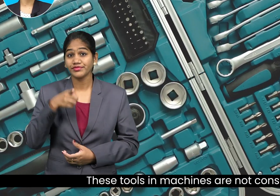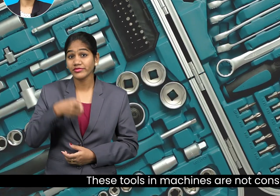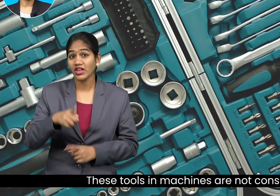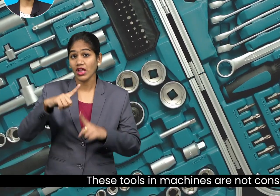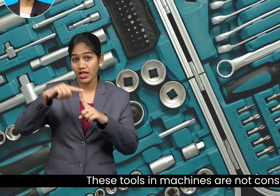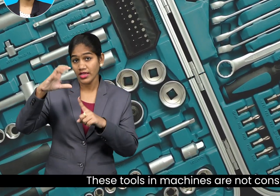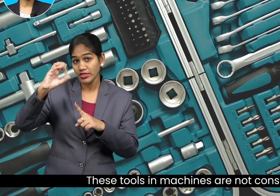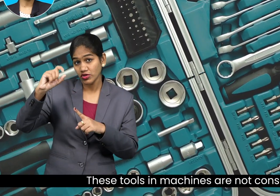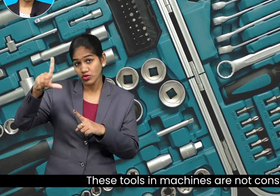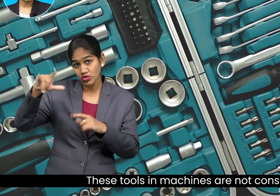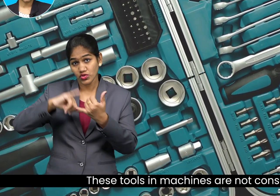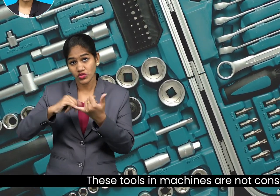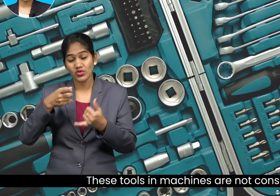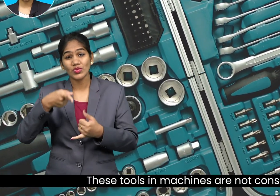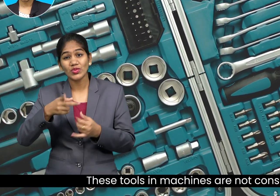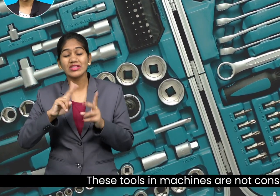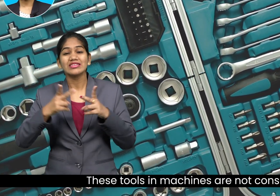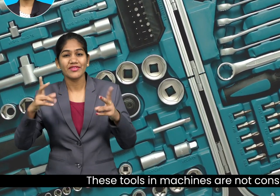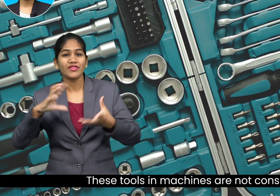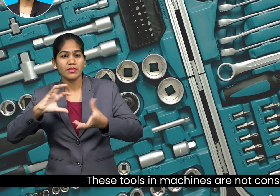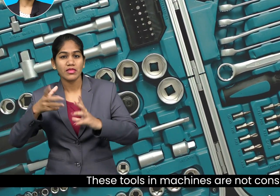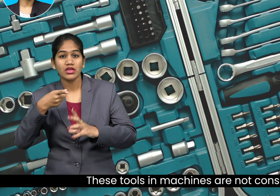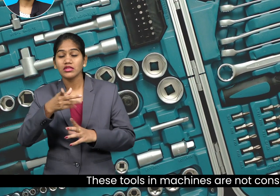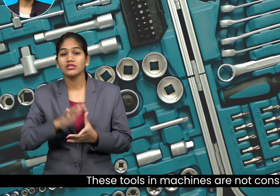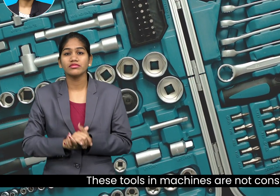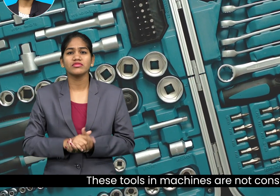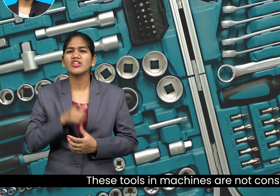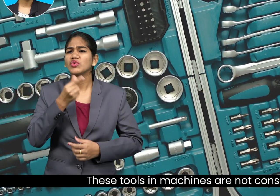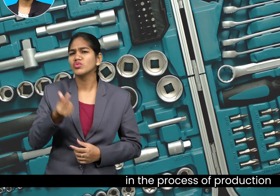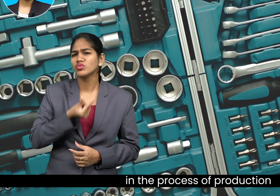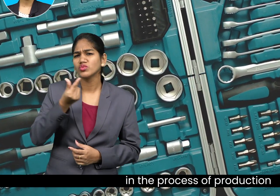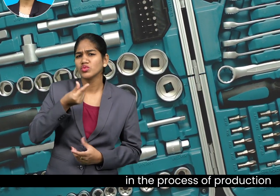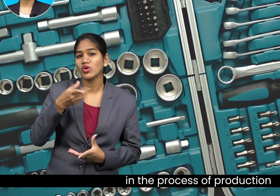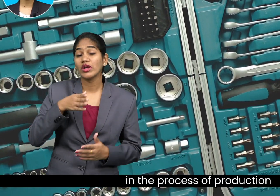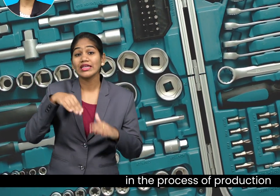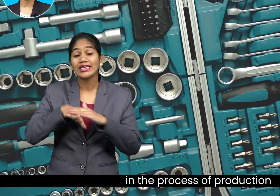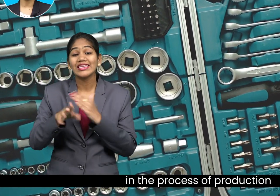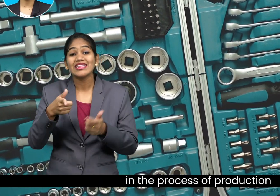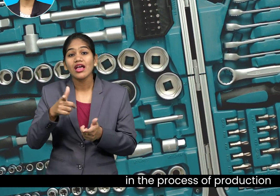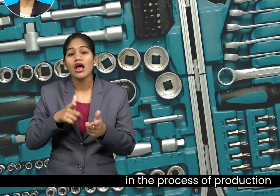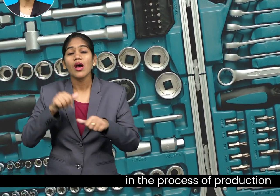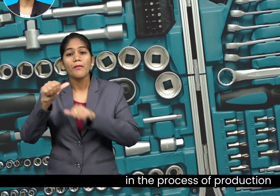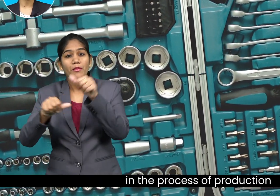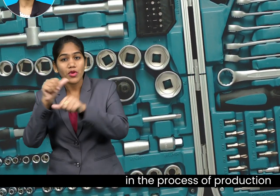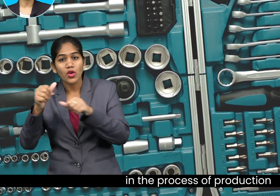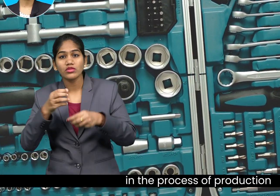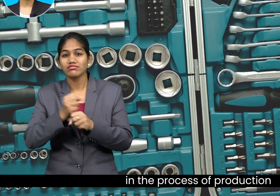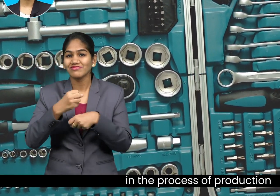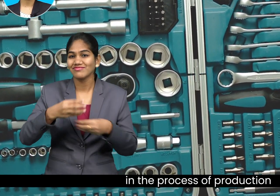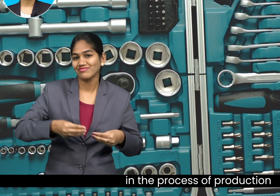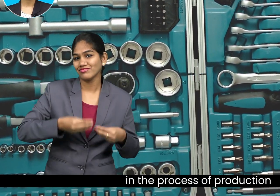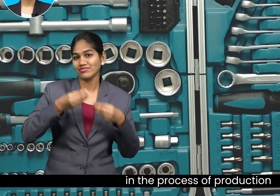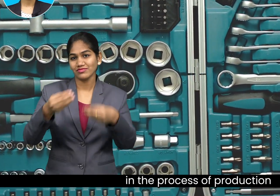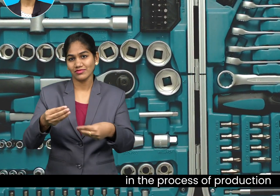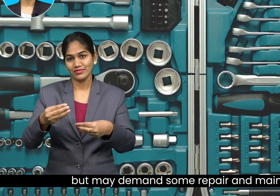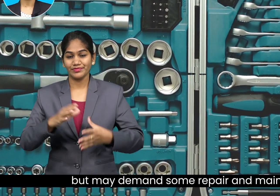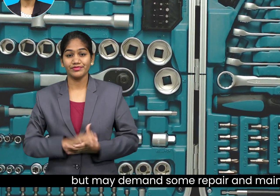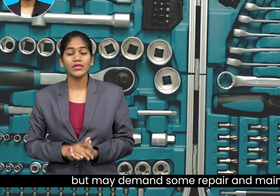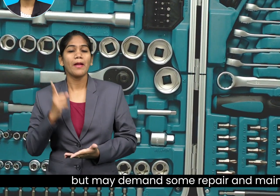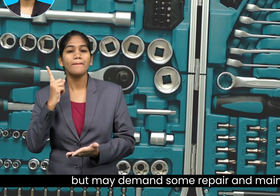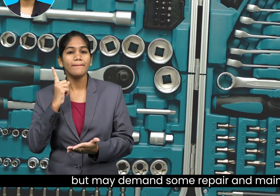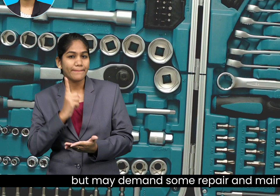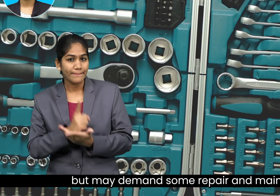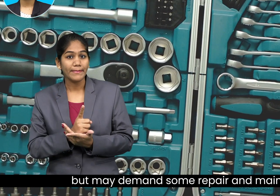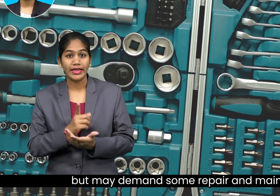These tools in machines are not consumed in the process of production